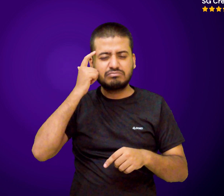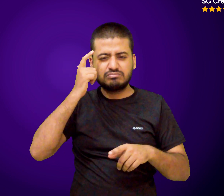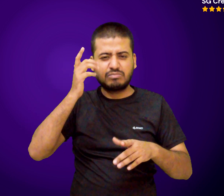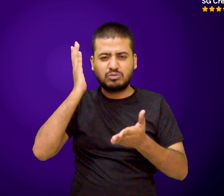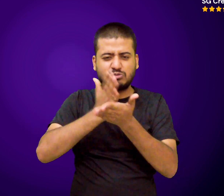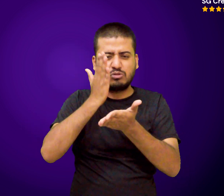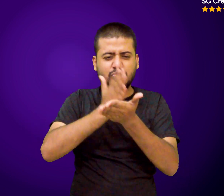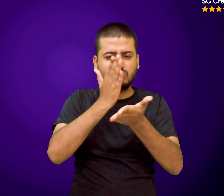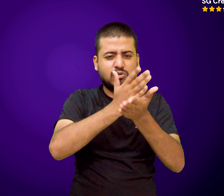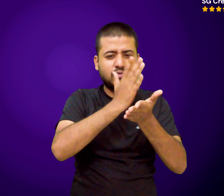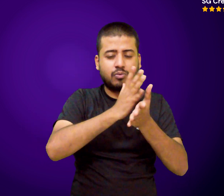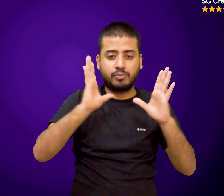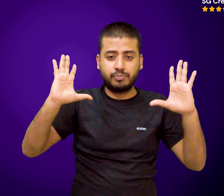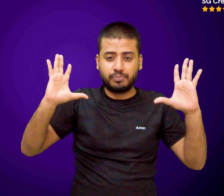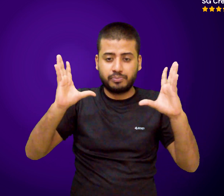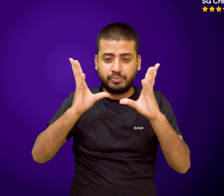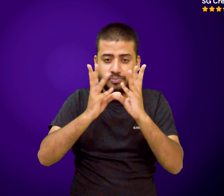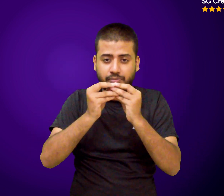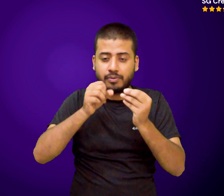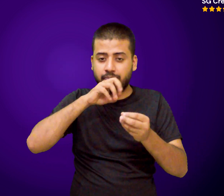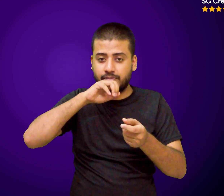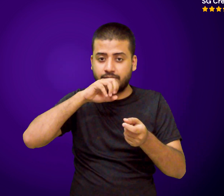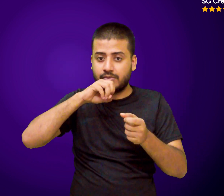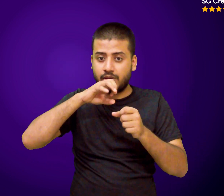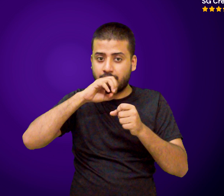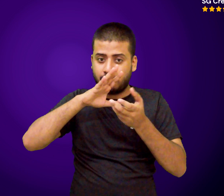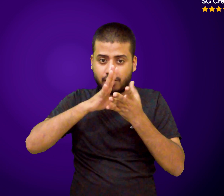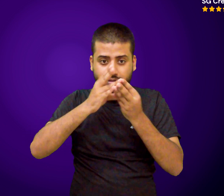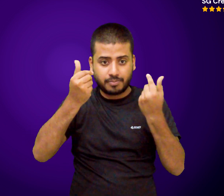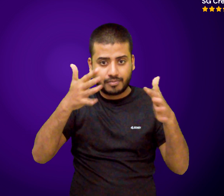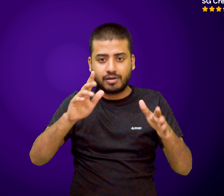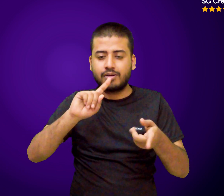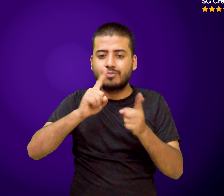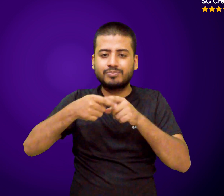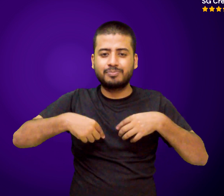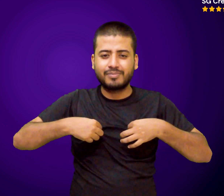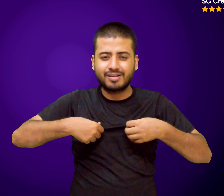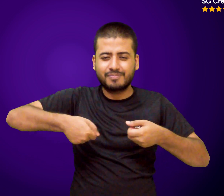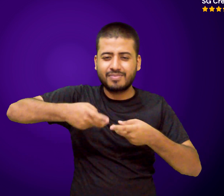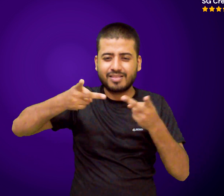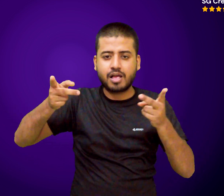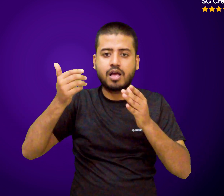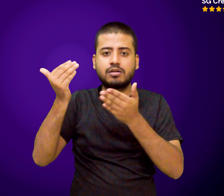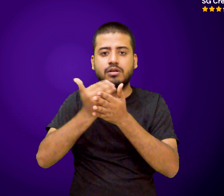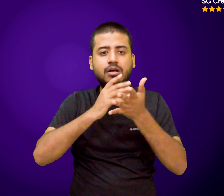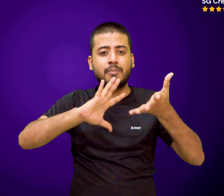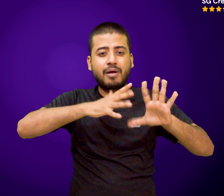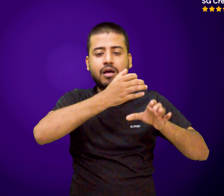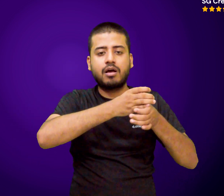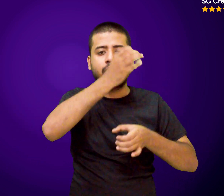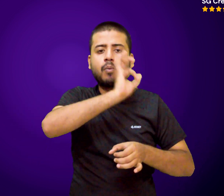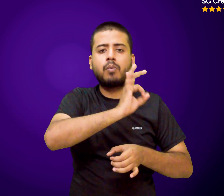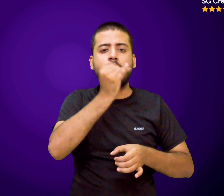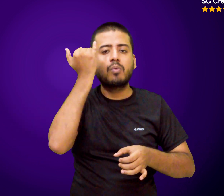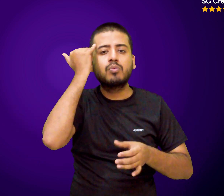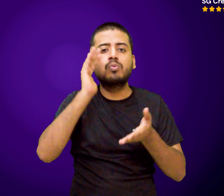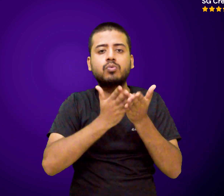pressure, and increased risk of certain cancers. Dehydration. Wine can have a dehydrating effect, as it is